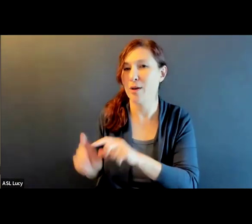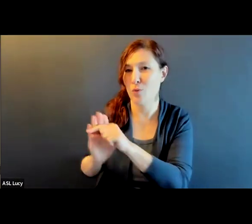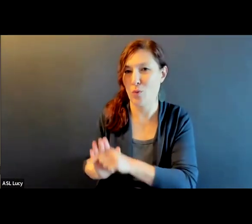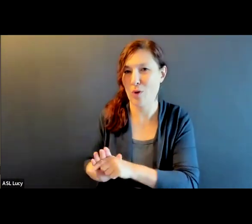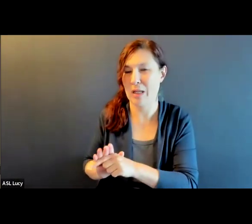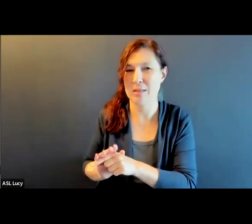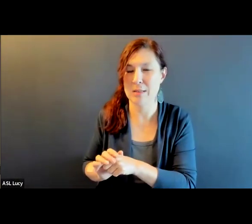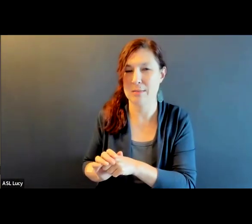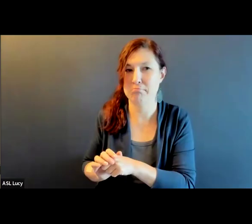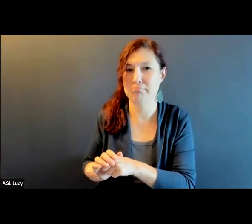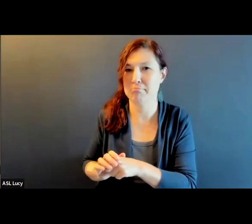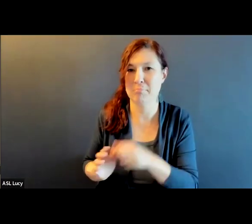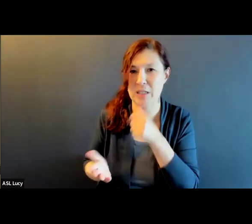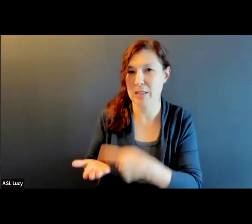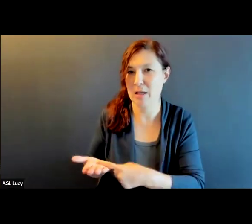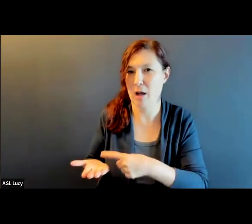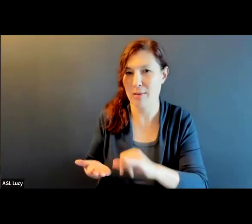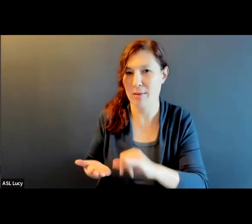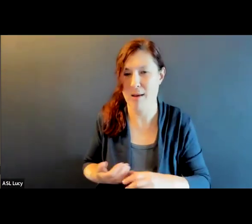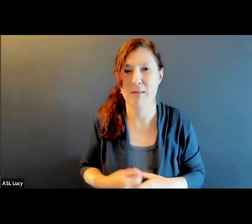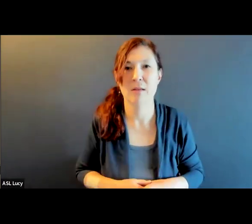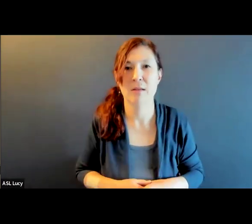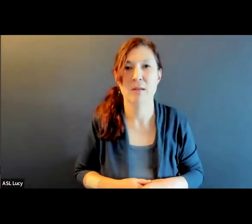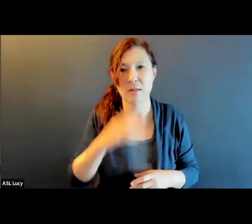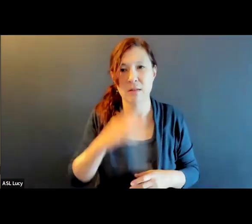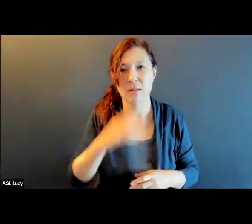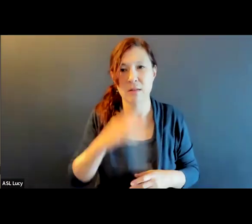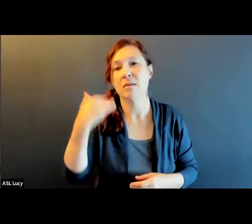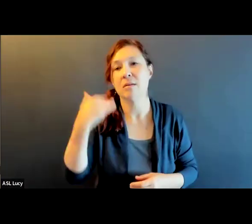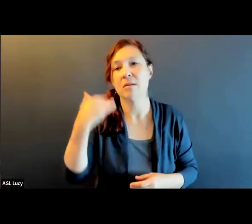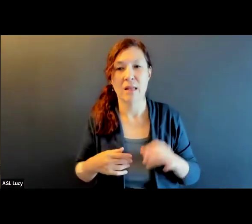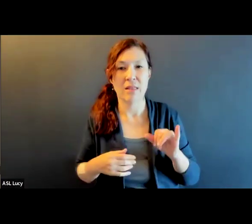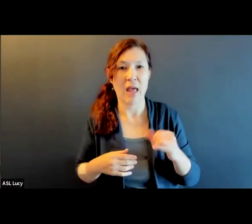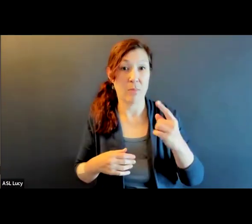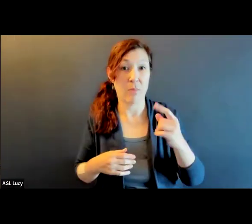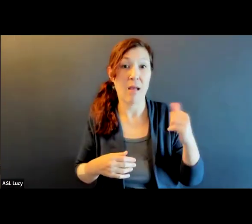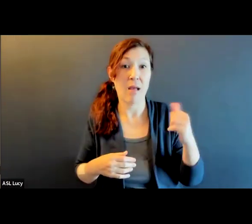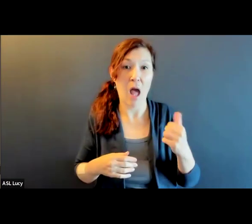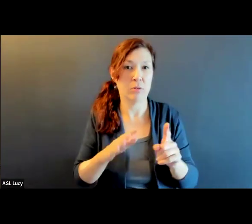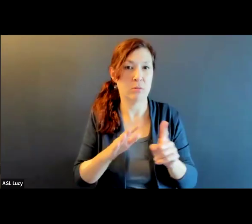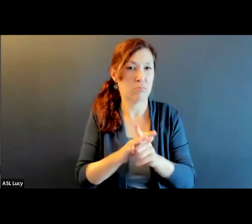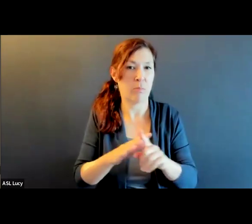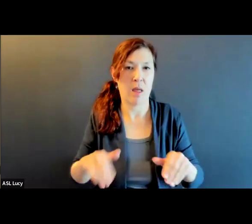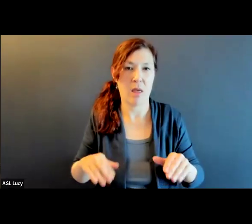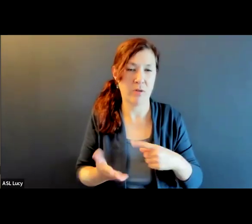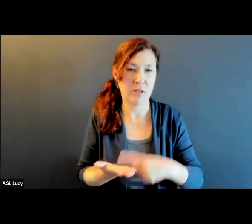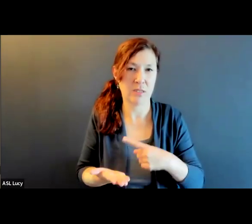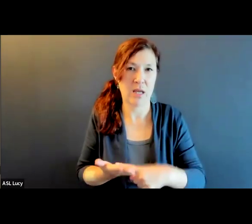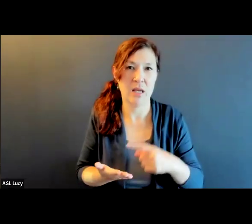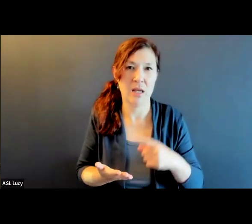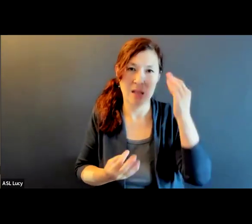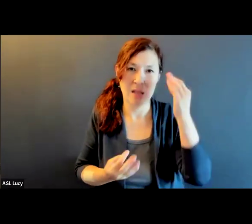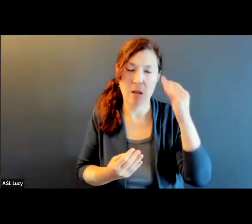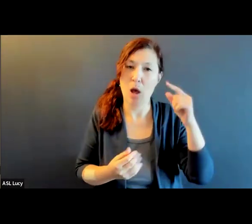that's just another variable that hasn't come up in this conversation, but thinking about the original intent of